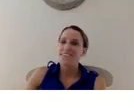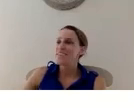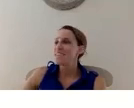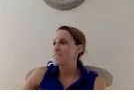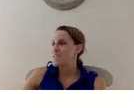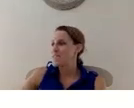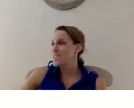for those